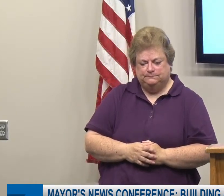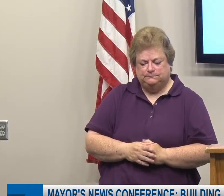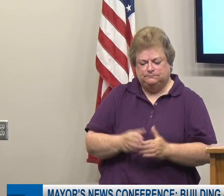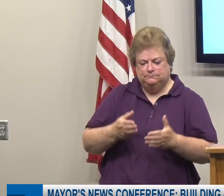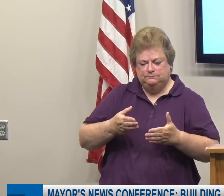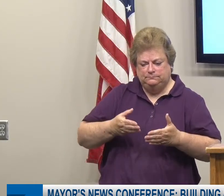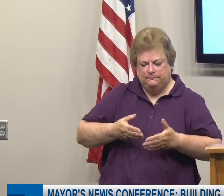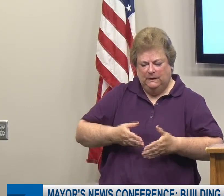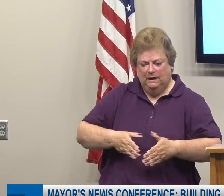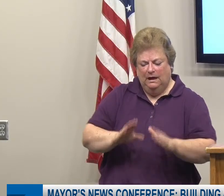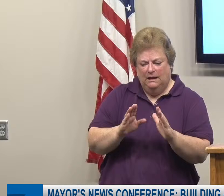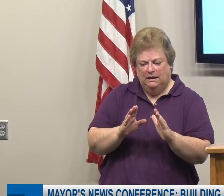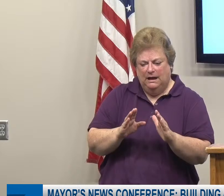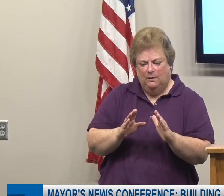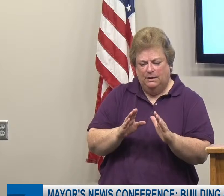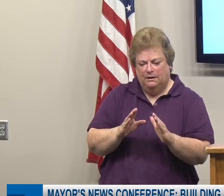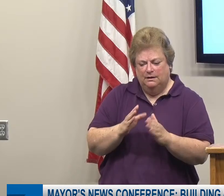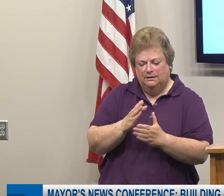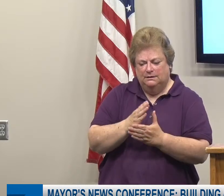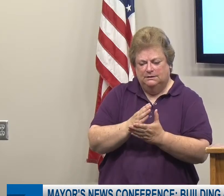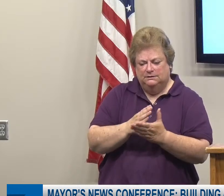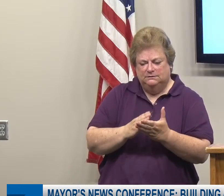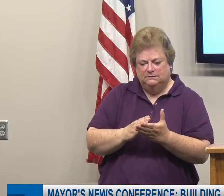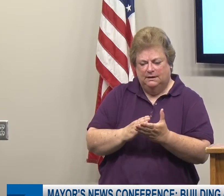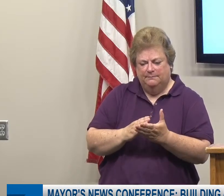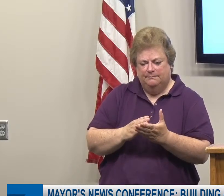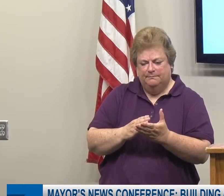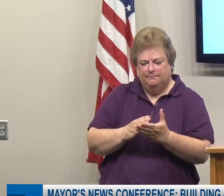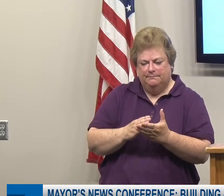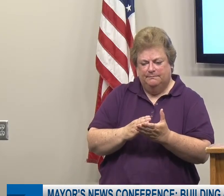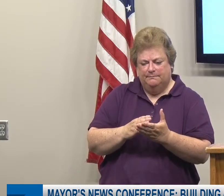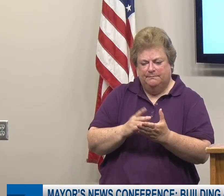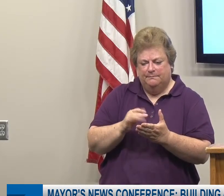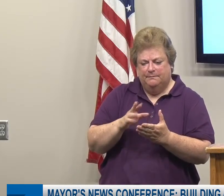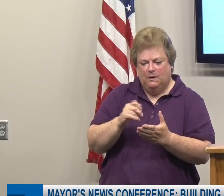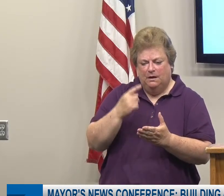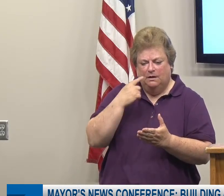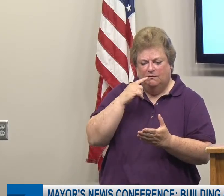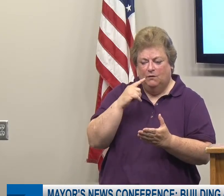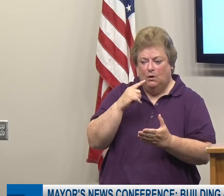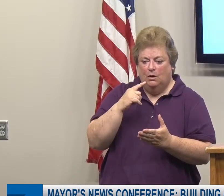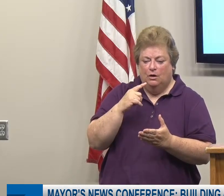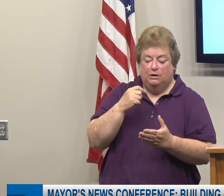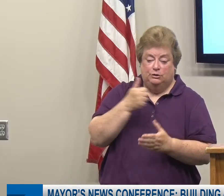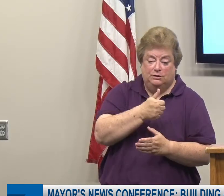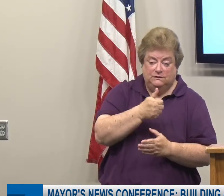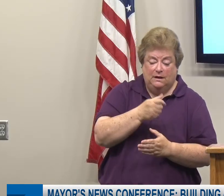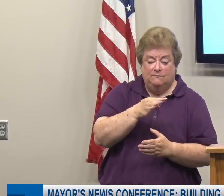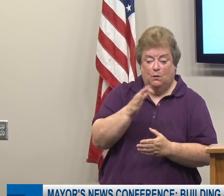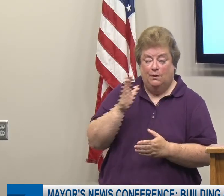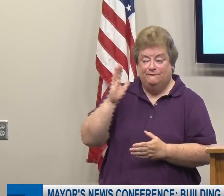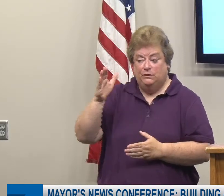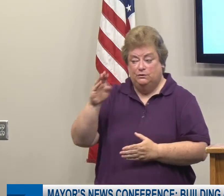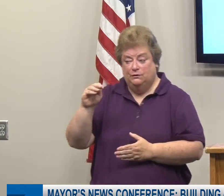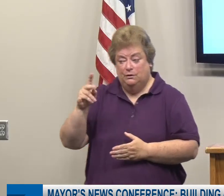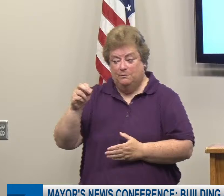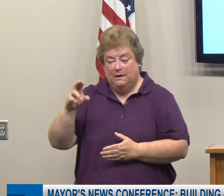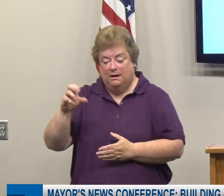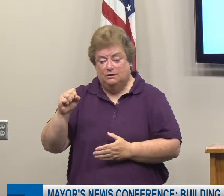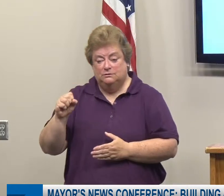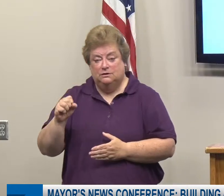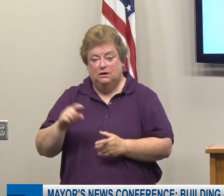allowing some pardons may affect the ability of future mayors or yourselves to use a